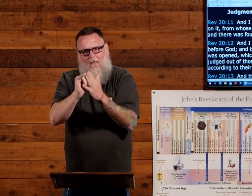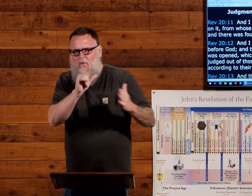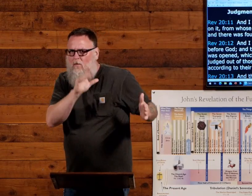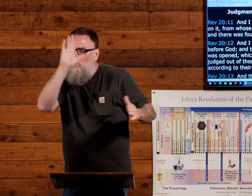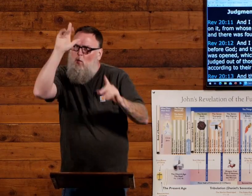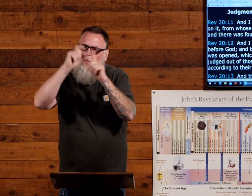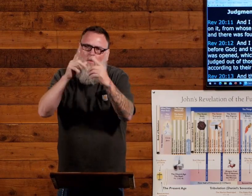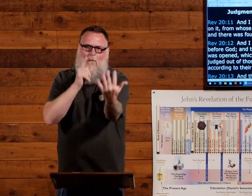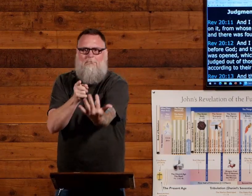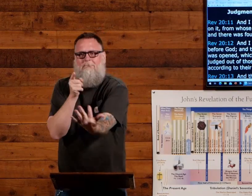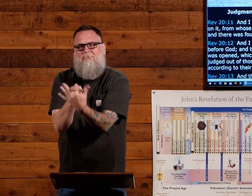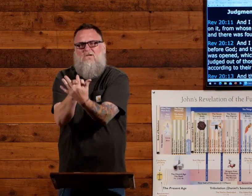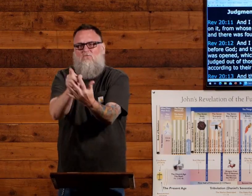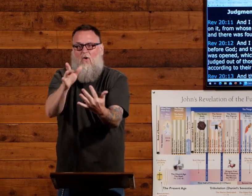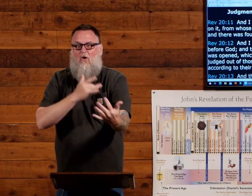our hearts. Jim always